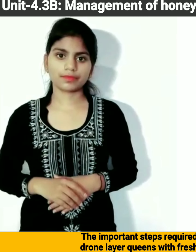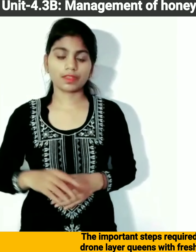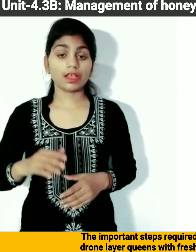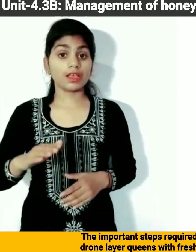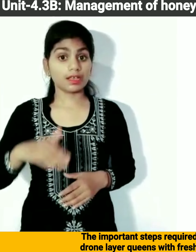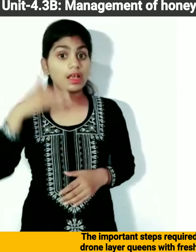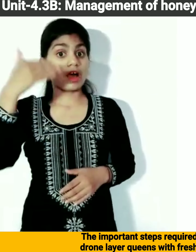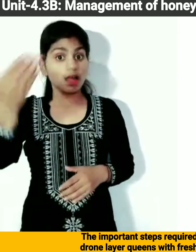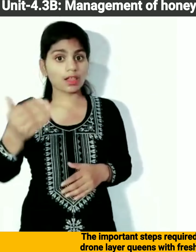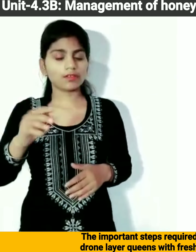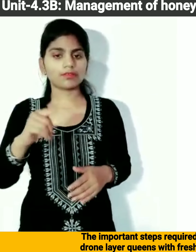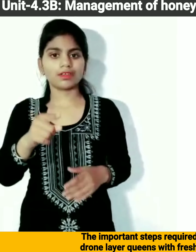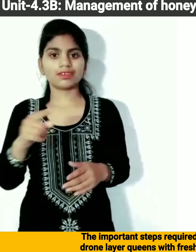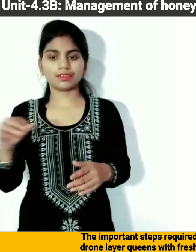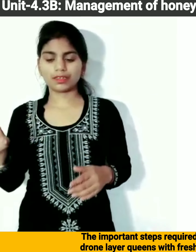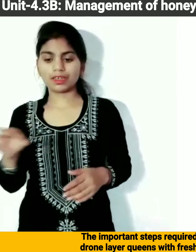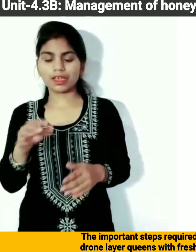flora.